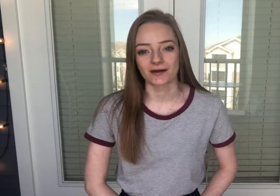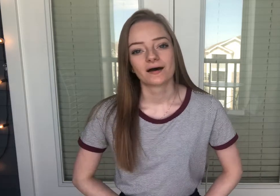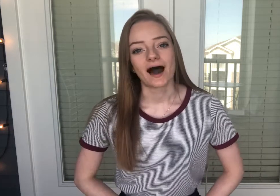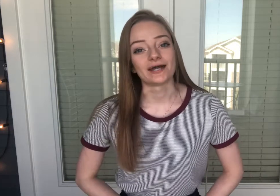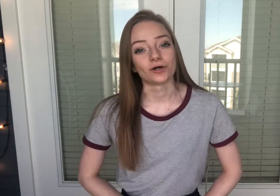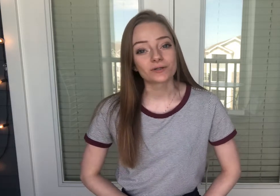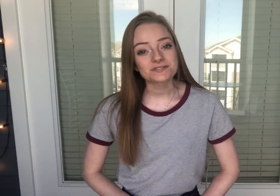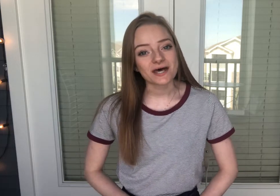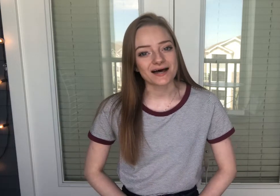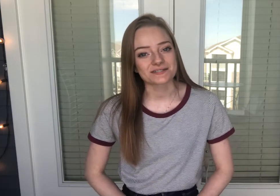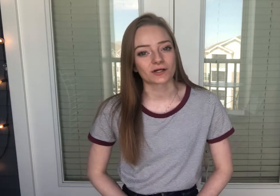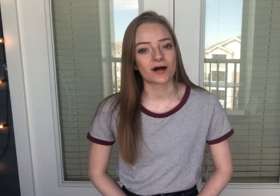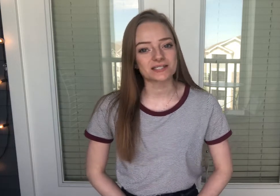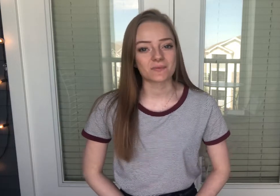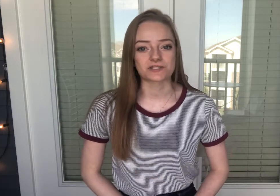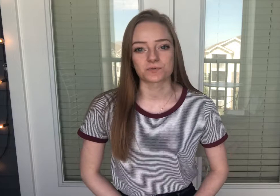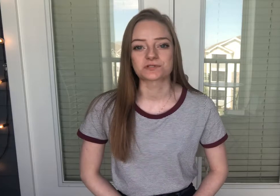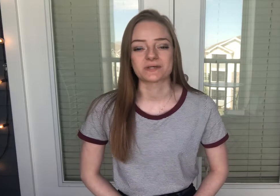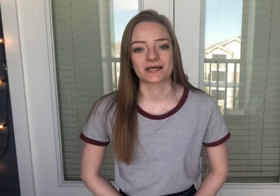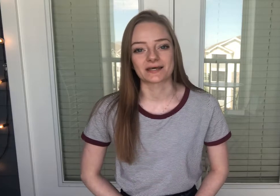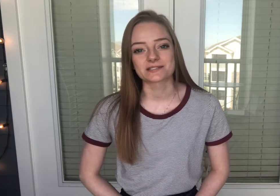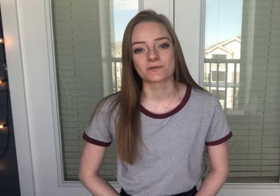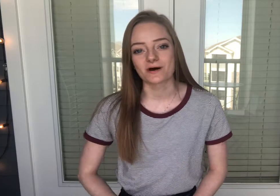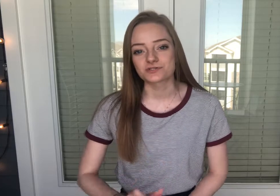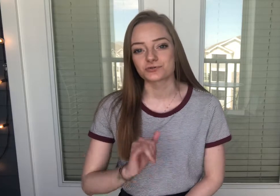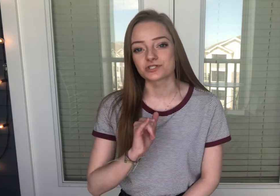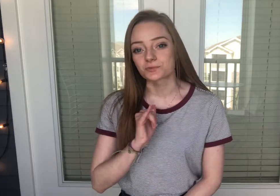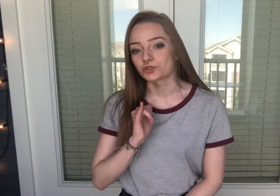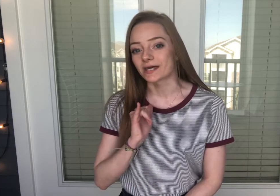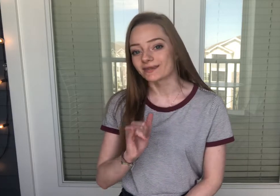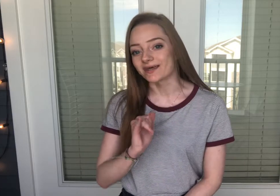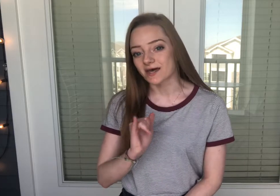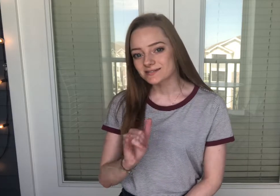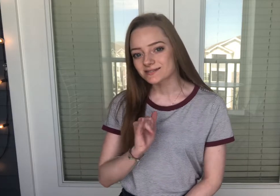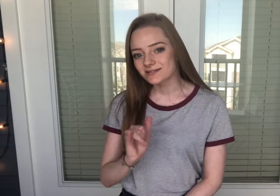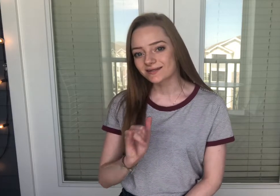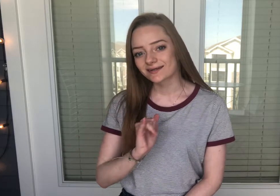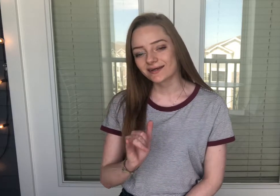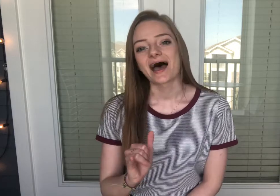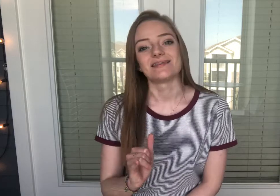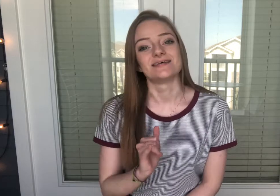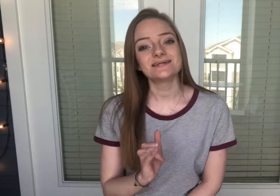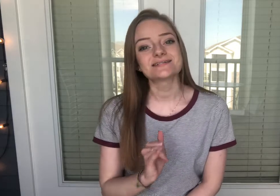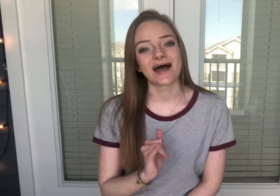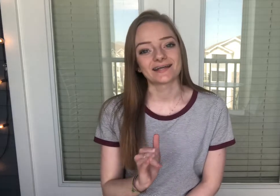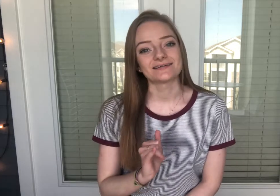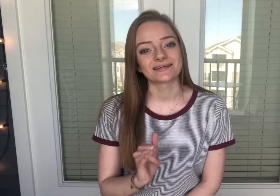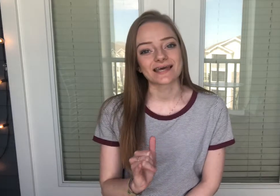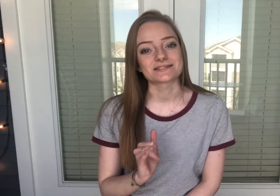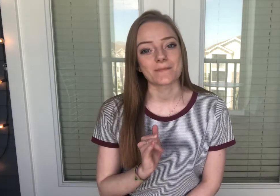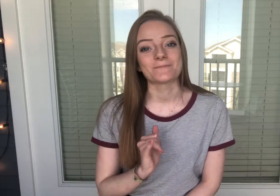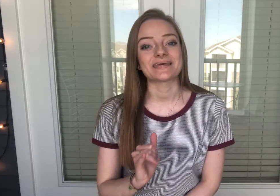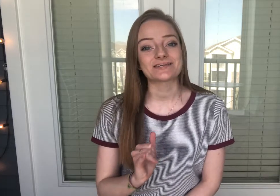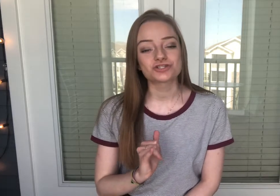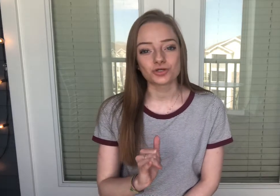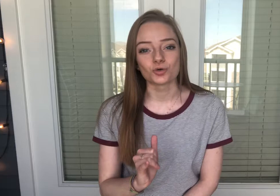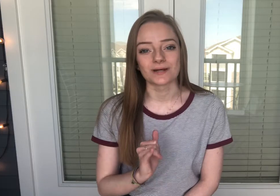I noticed that as their classmates were speaking, some of my students were doing this. And this sign indicates me too in